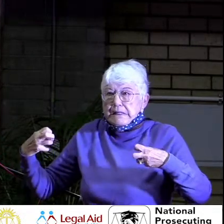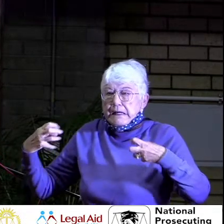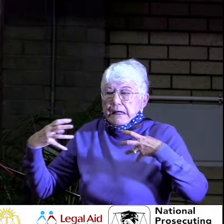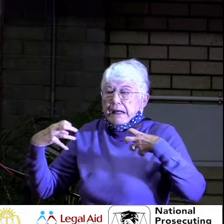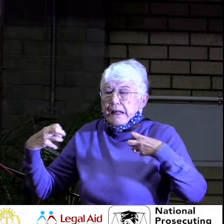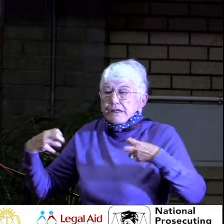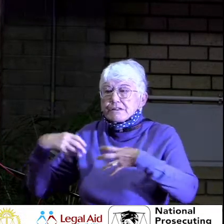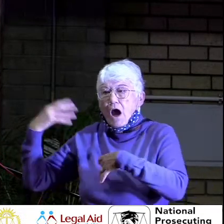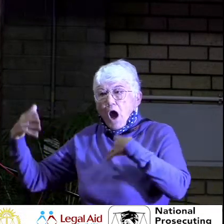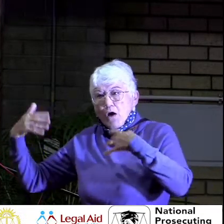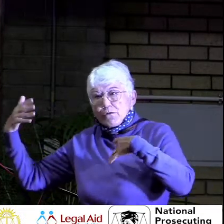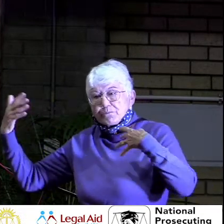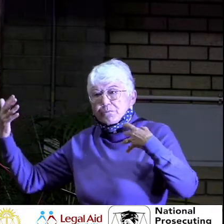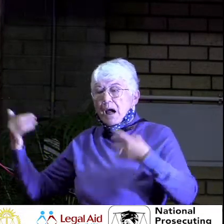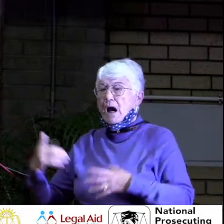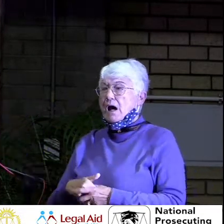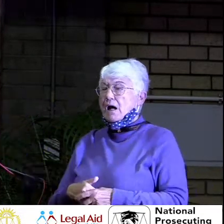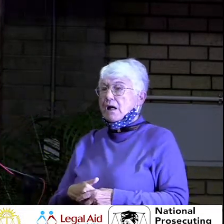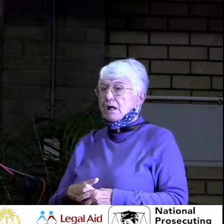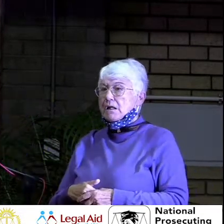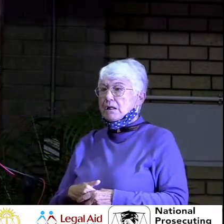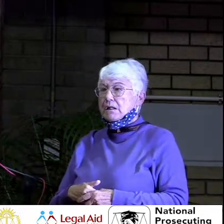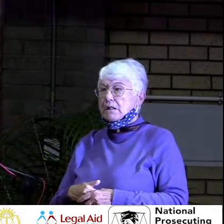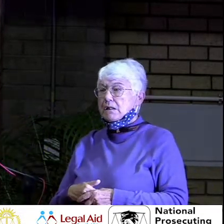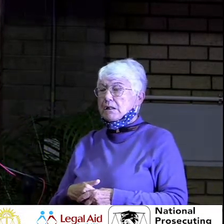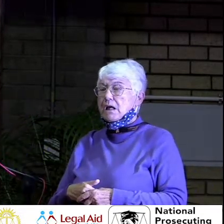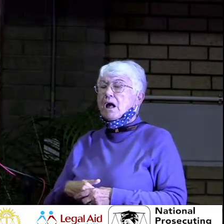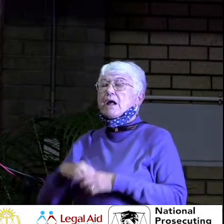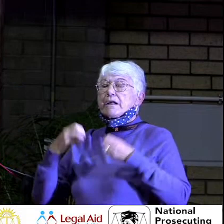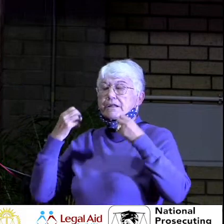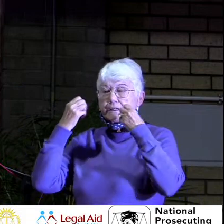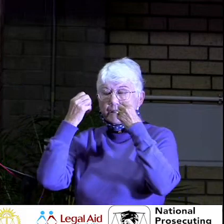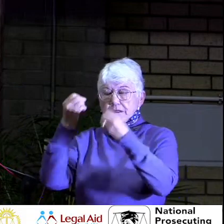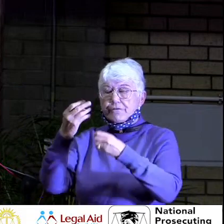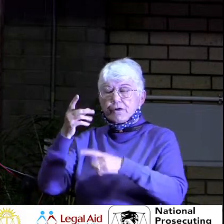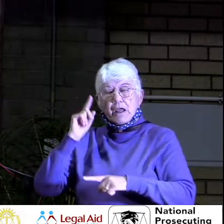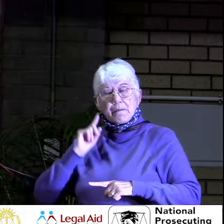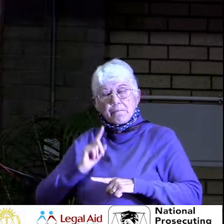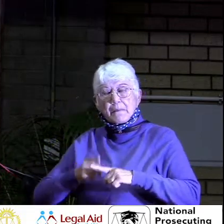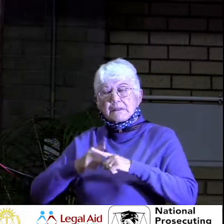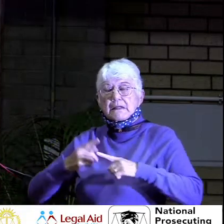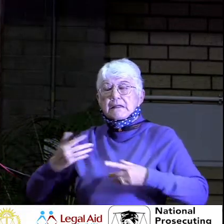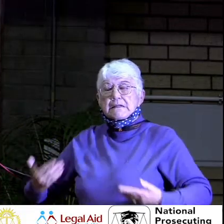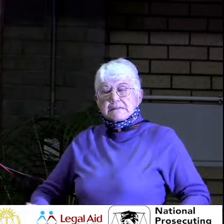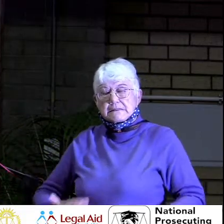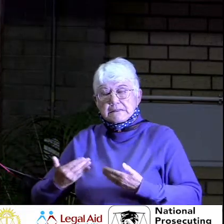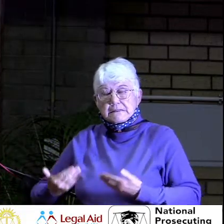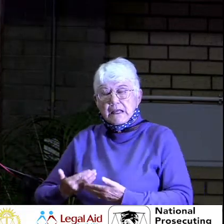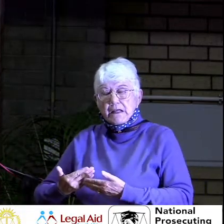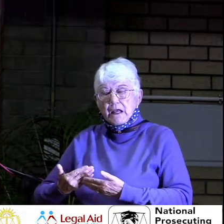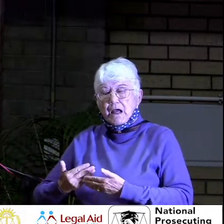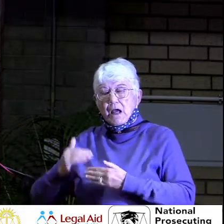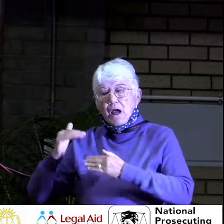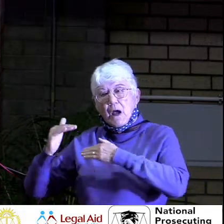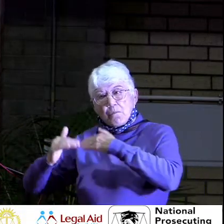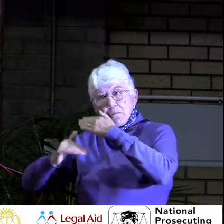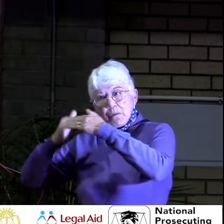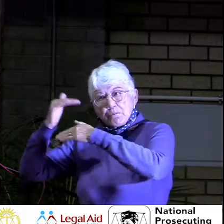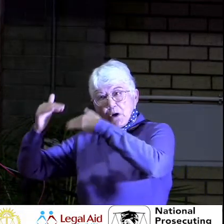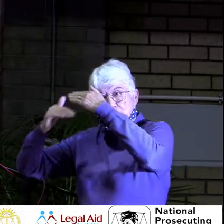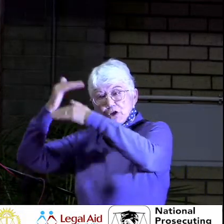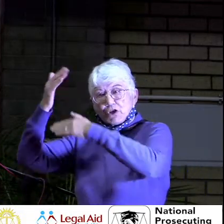services, providing victims with emergency services, promoting the rights and responsibilities of